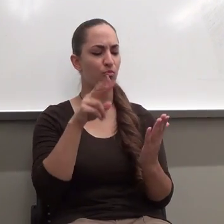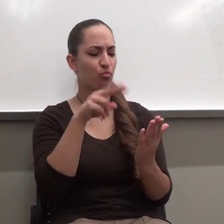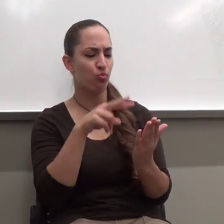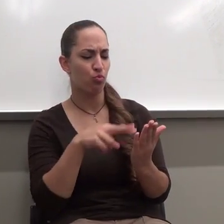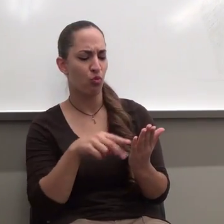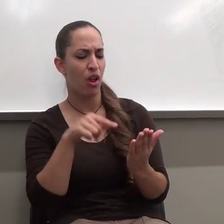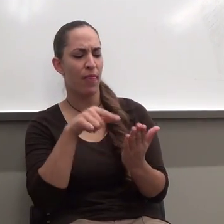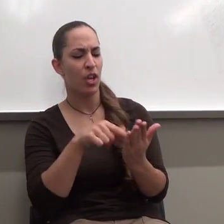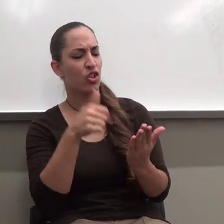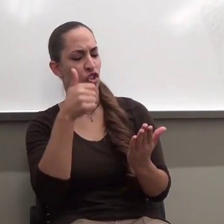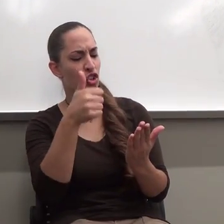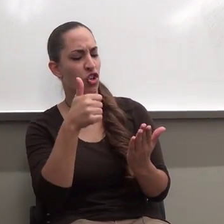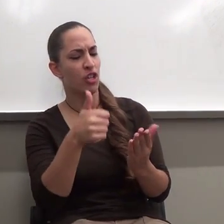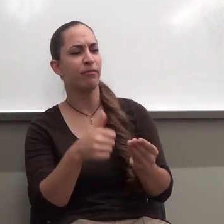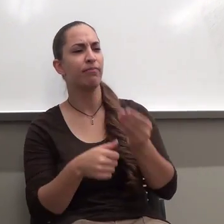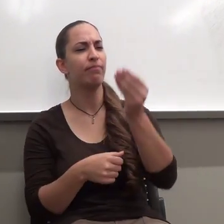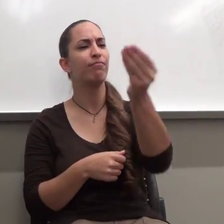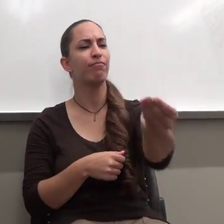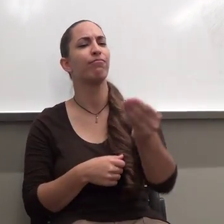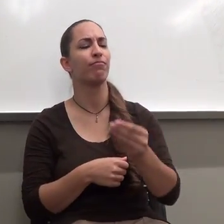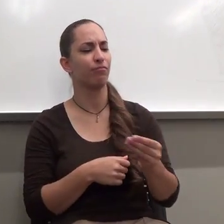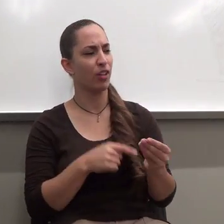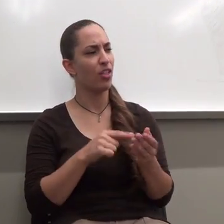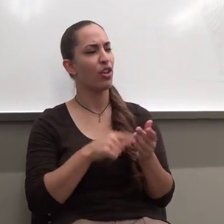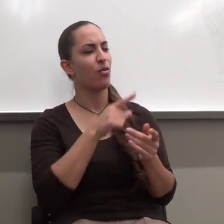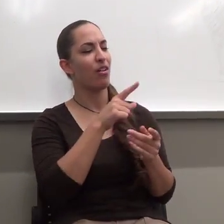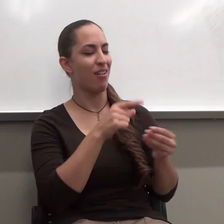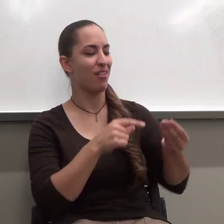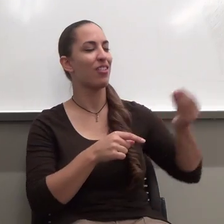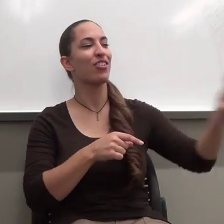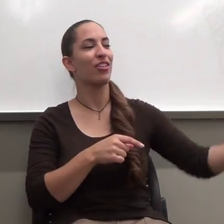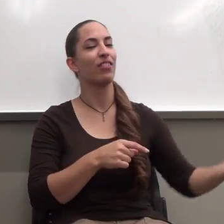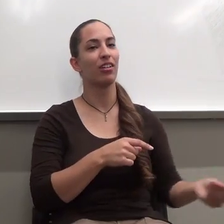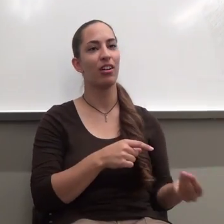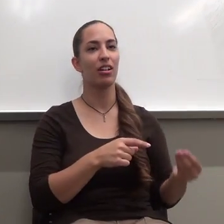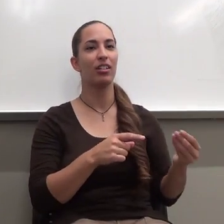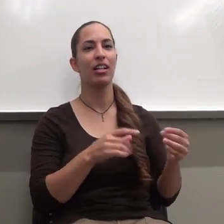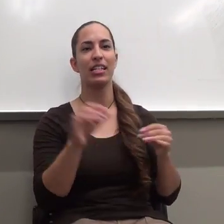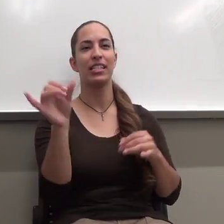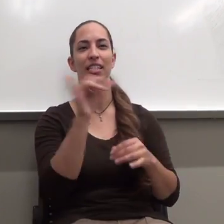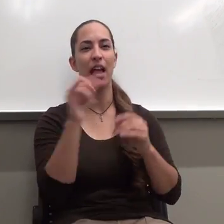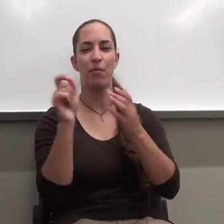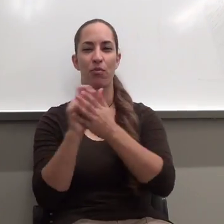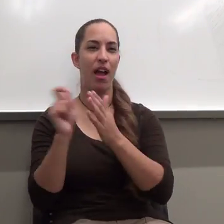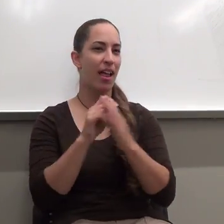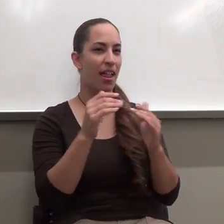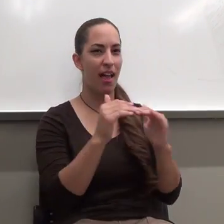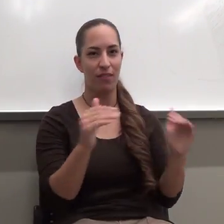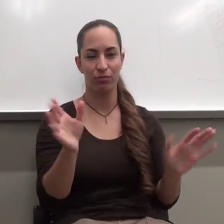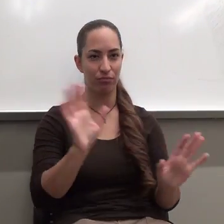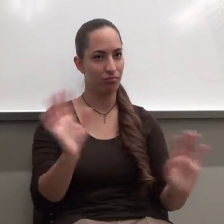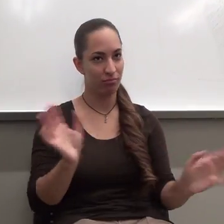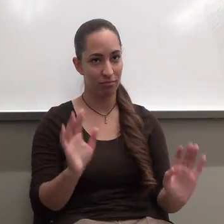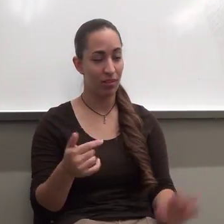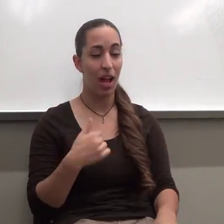is a good person to give this person's paper to, or these person are at the same writing level, or anything like that. I'm just going to hand them